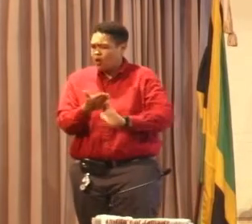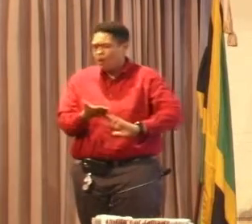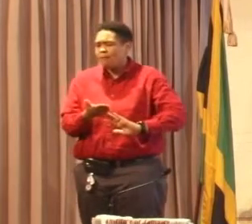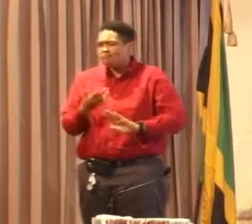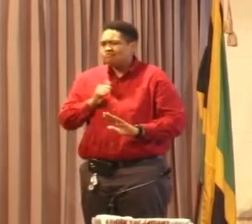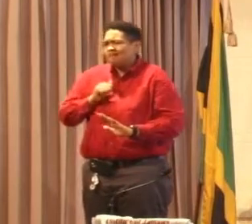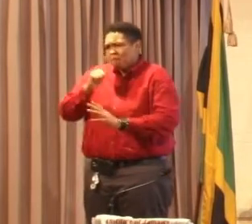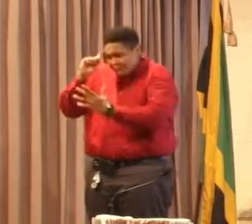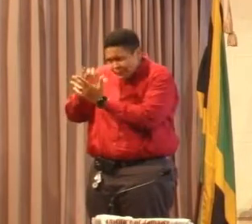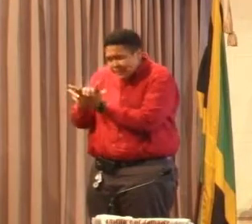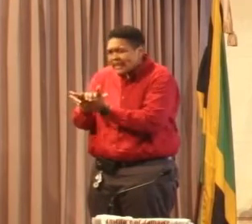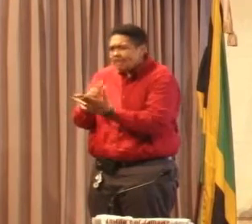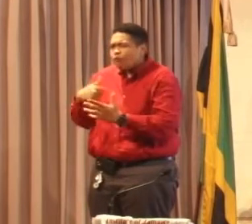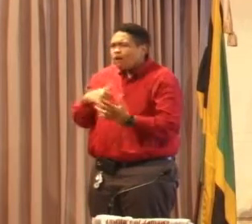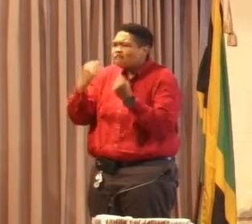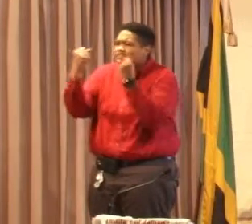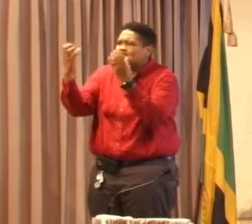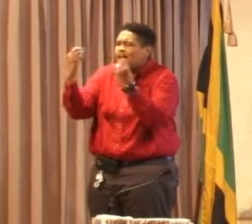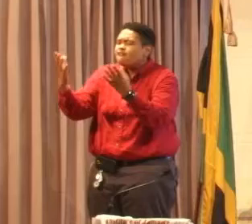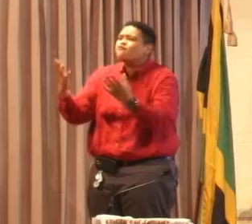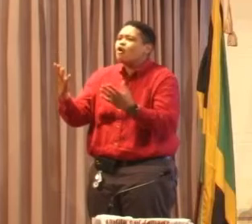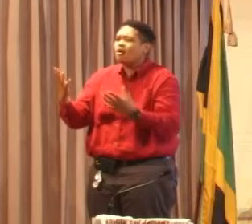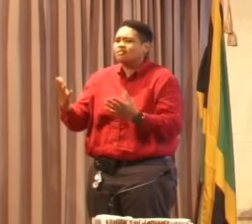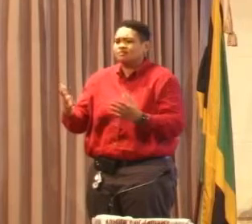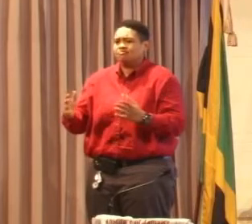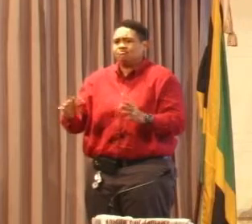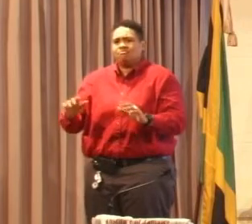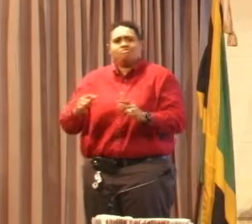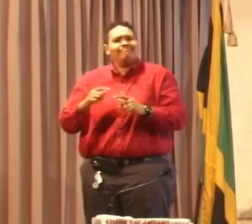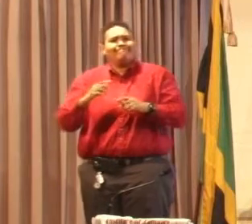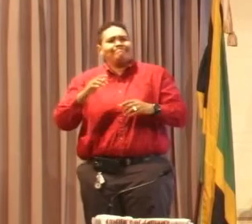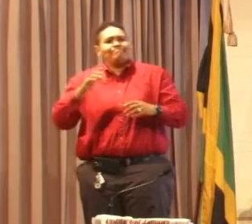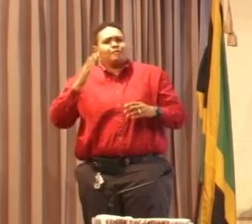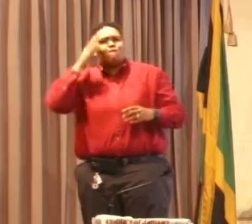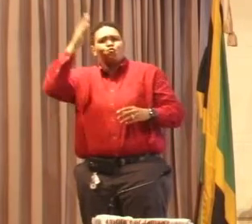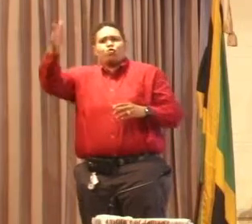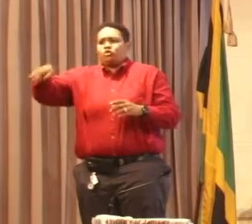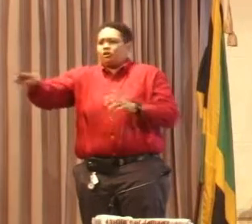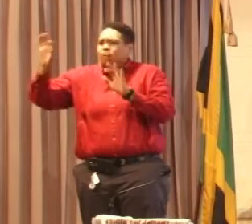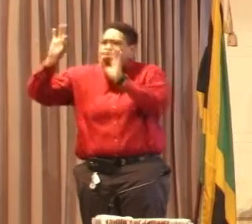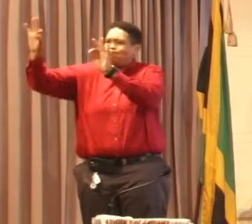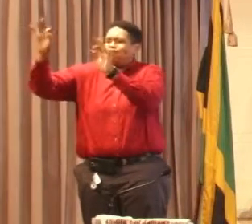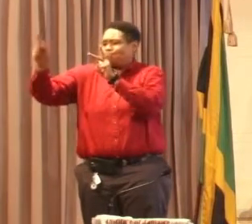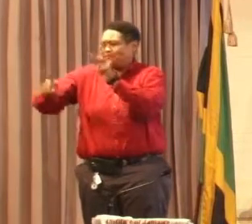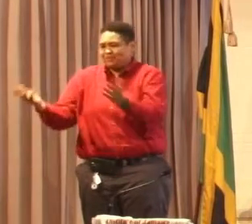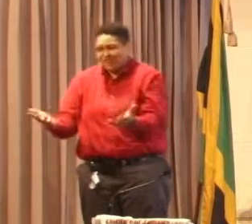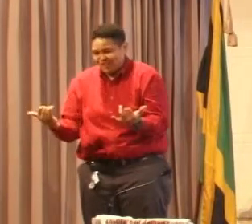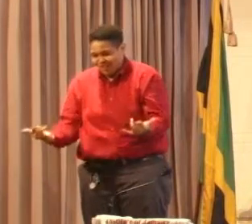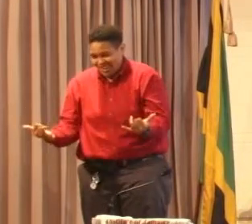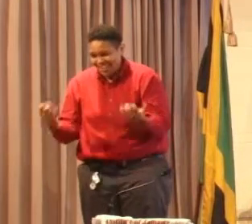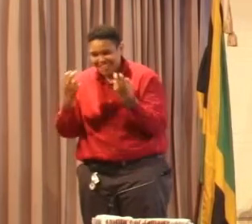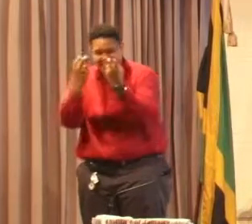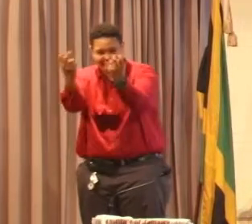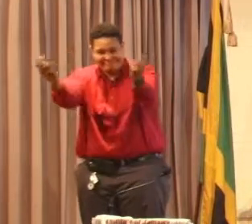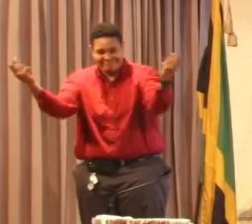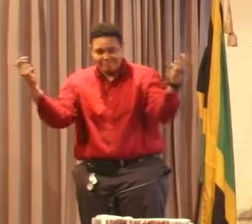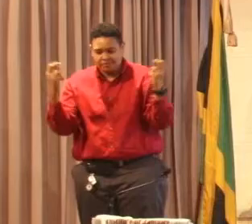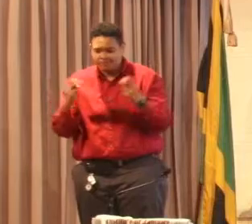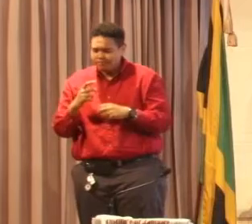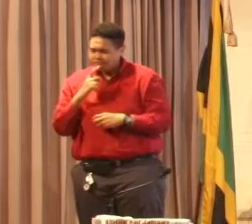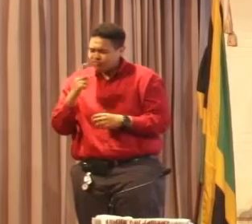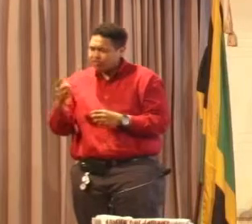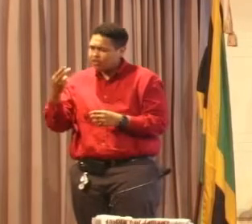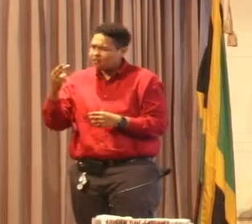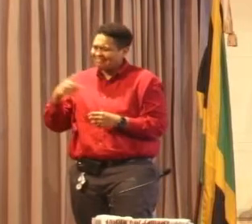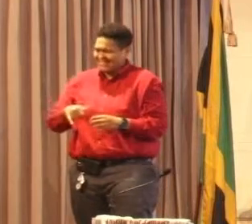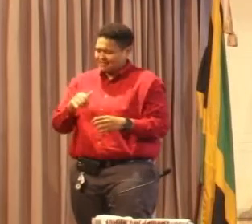I believe that we have several greats sitting in this room today. And the HUSH Symposium helps us to just reflect